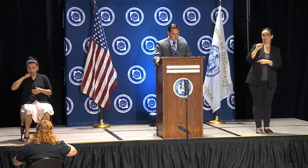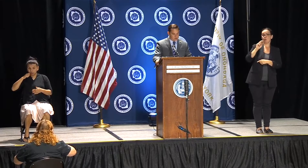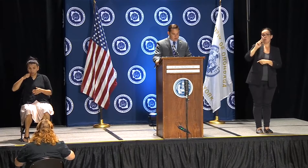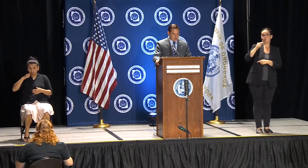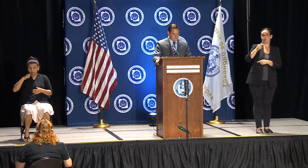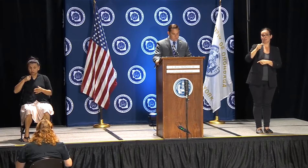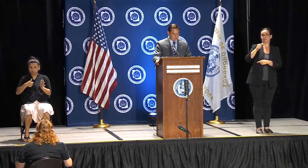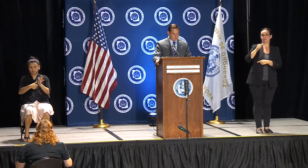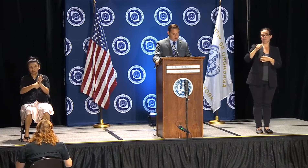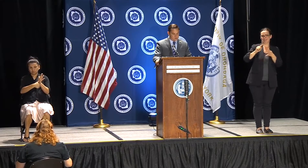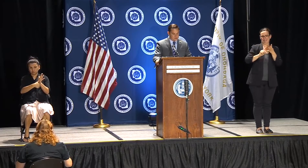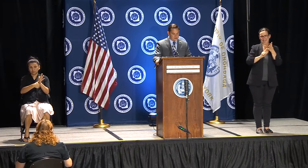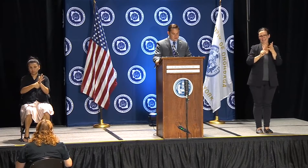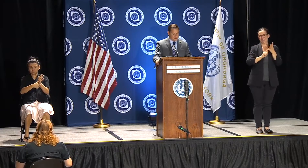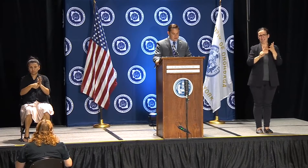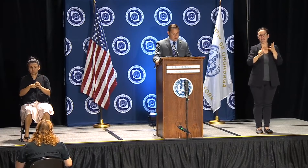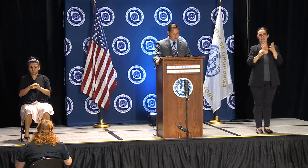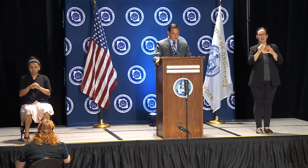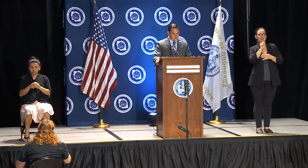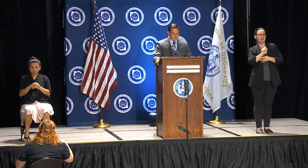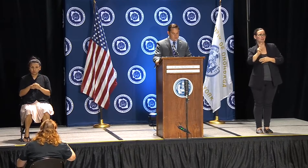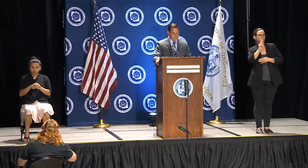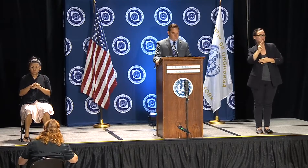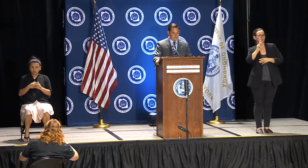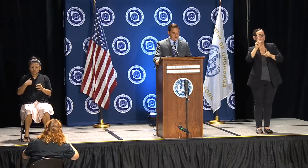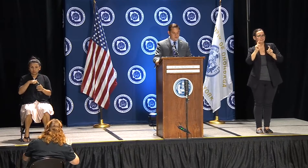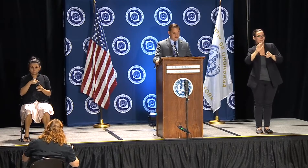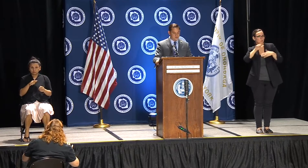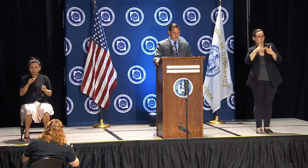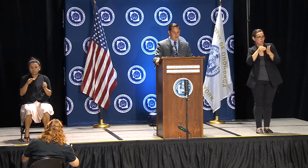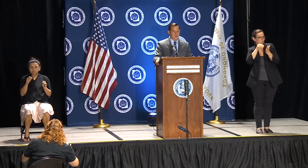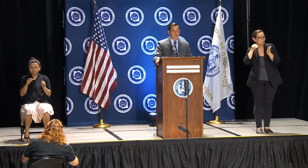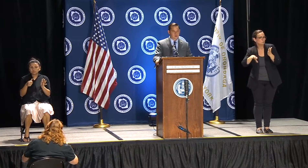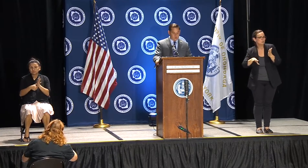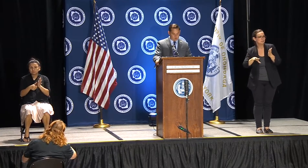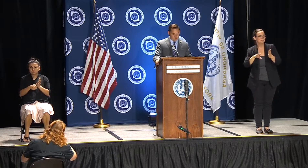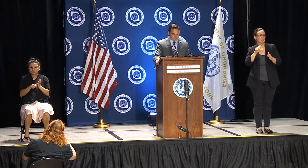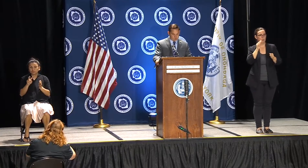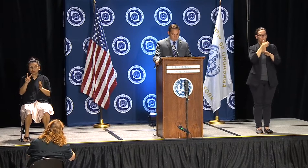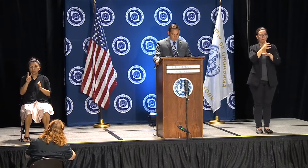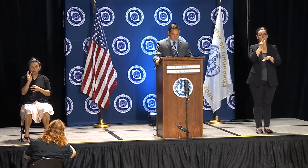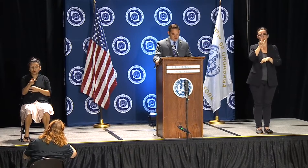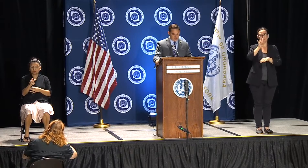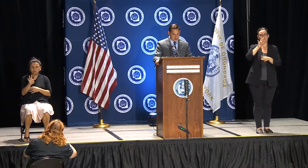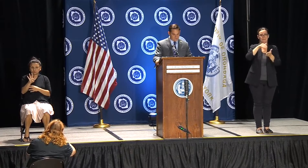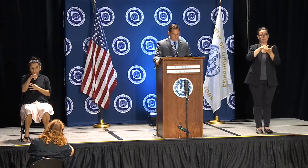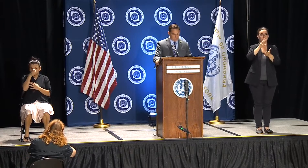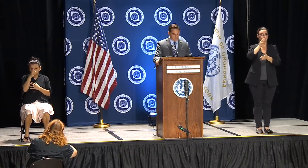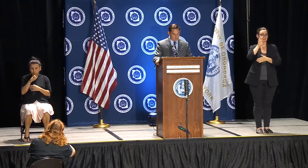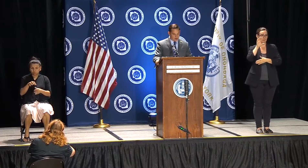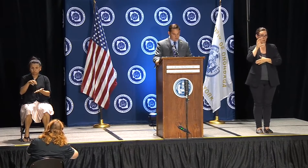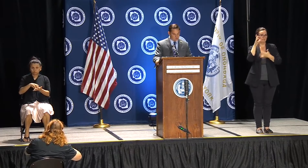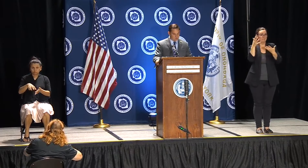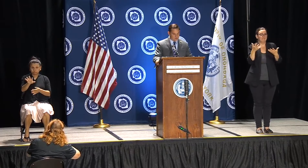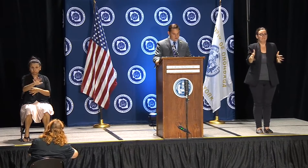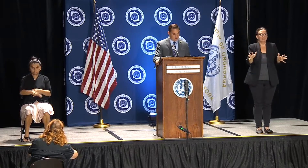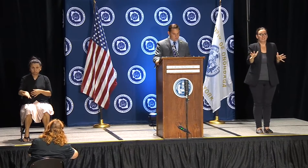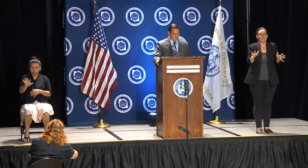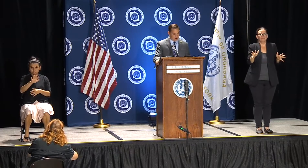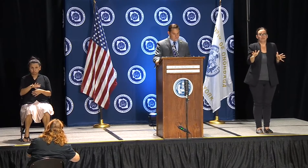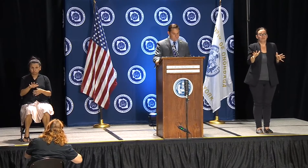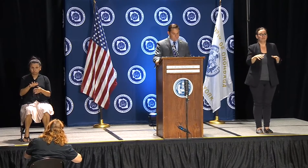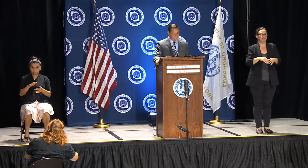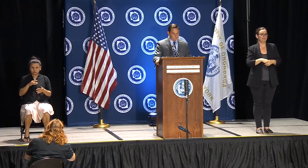point. We've also tested now over 2,460 local school district staff as part of our back-to-school